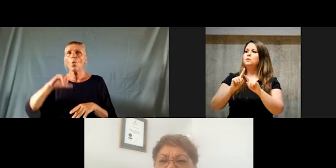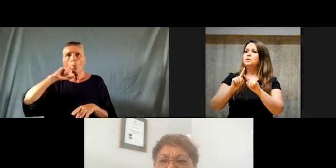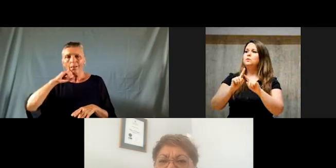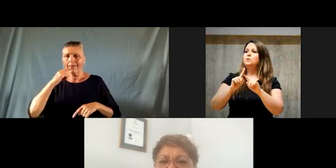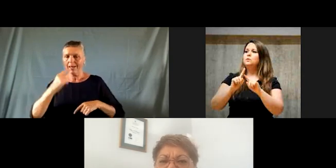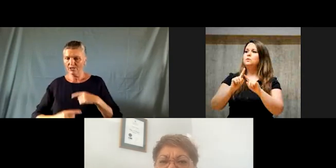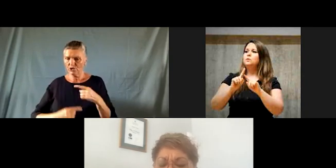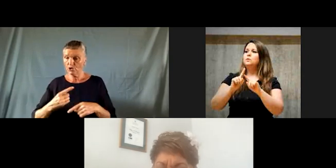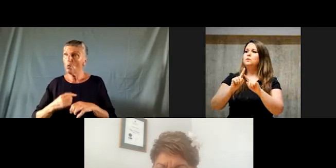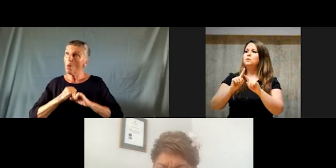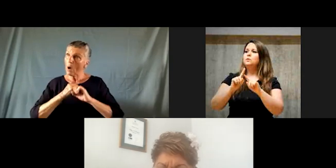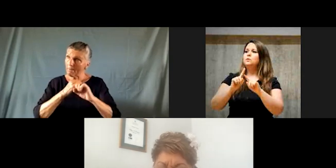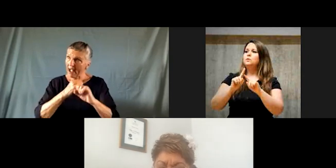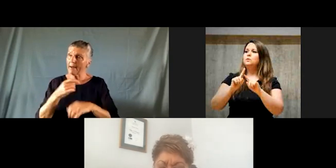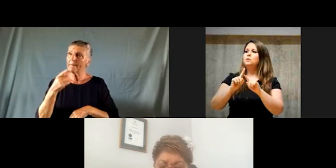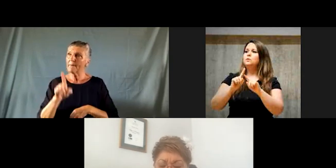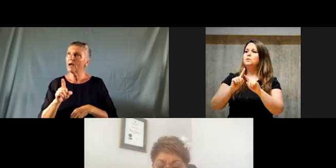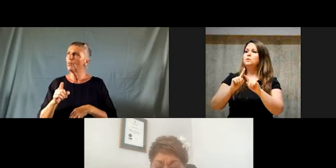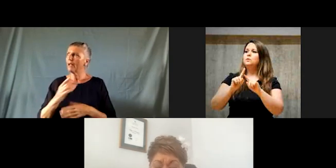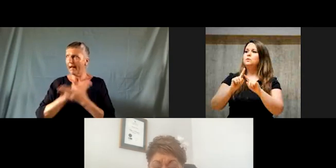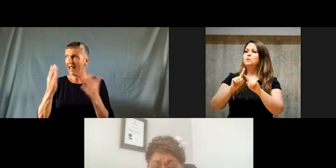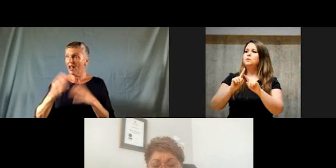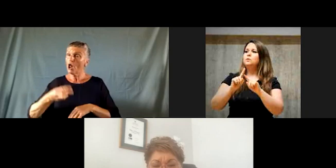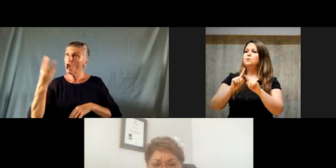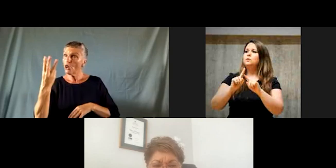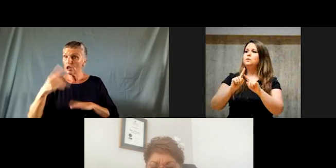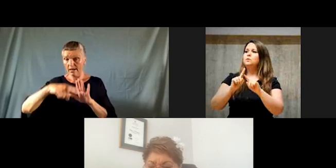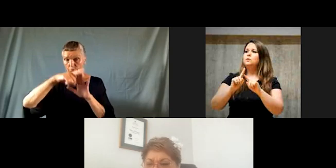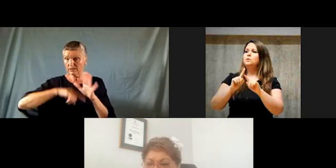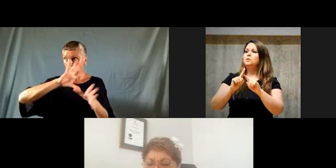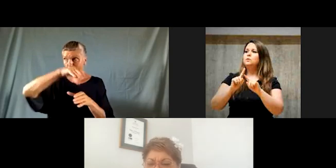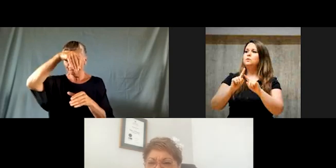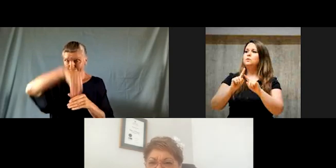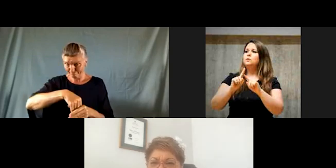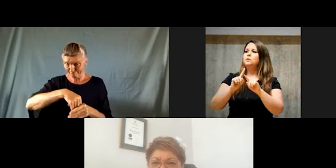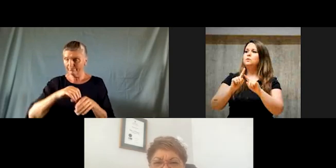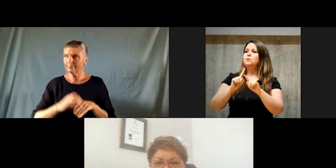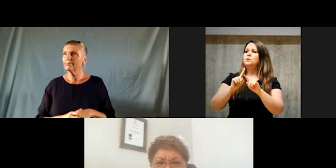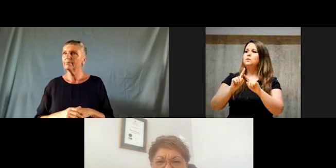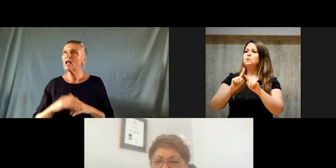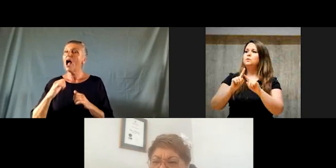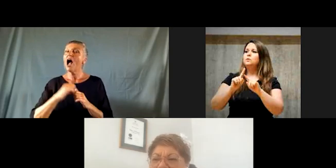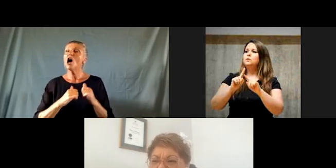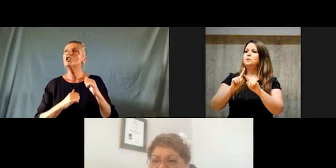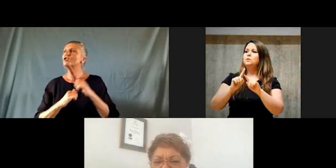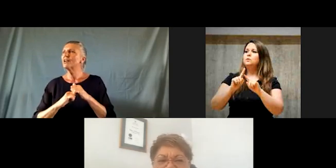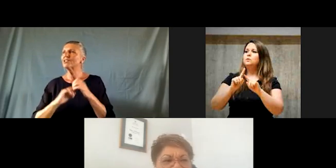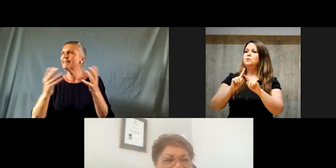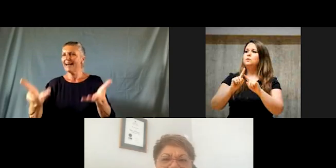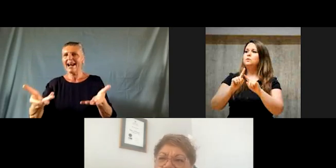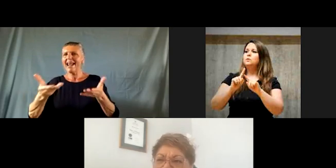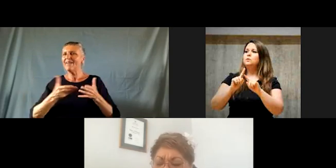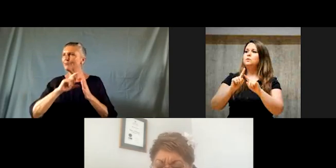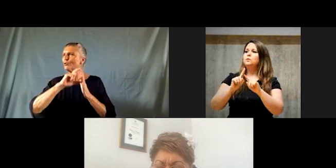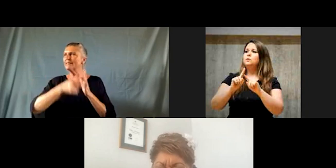We're very clear. We want our 13 principles reflected. We want a structure that doesn't put the onus all on the